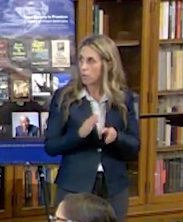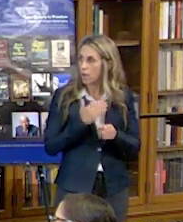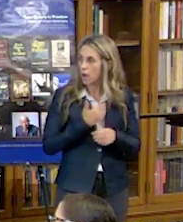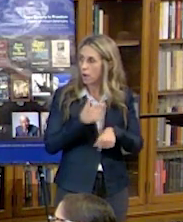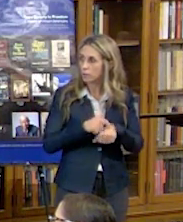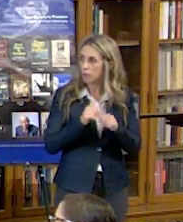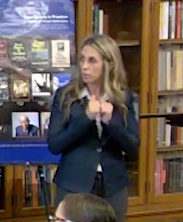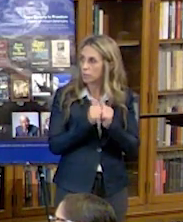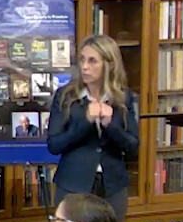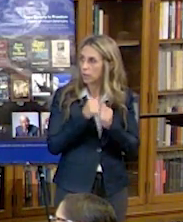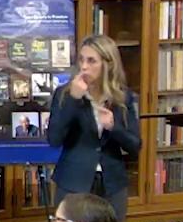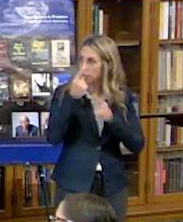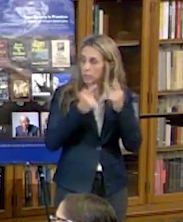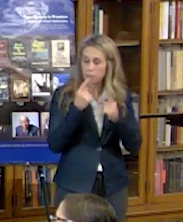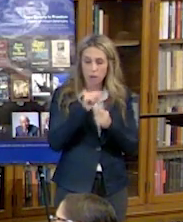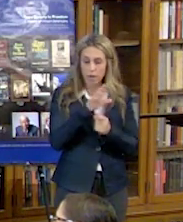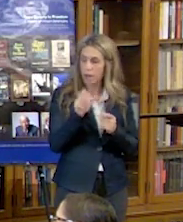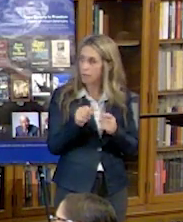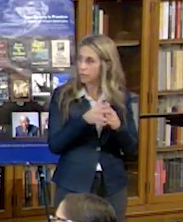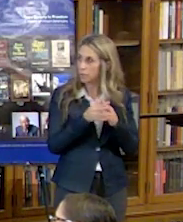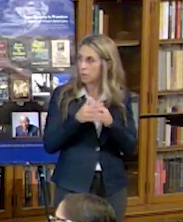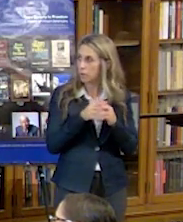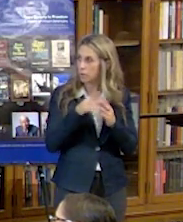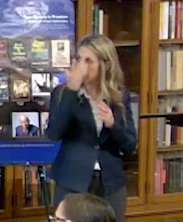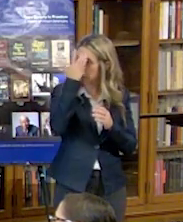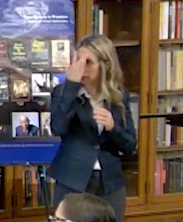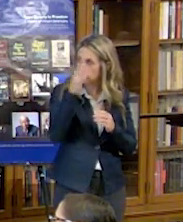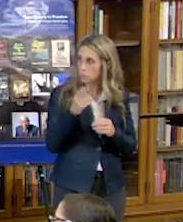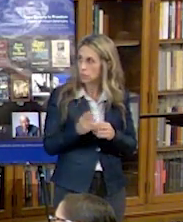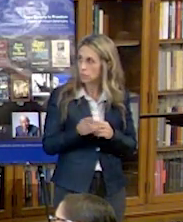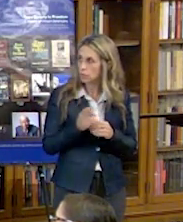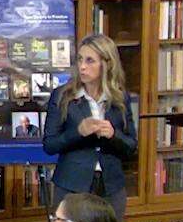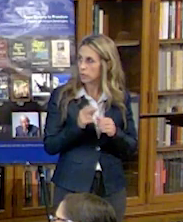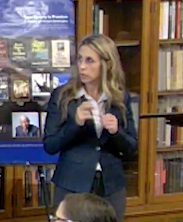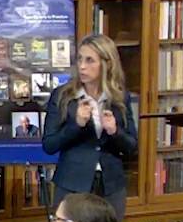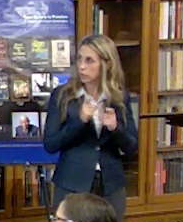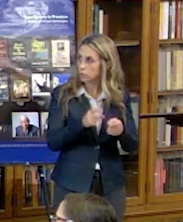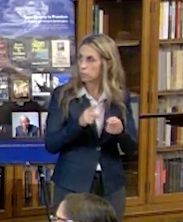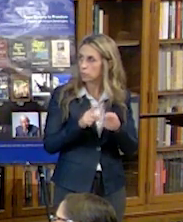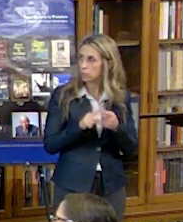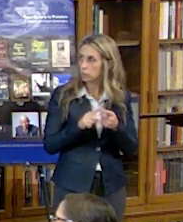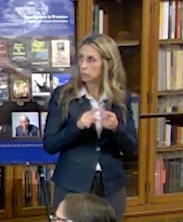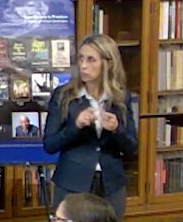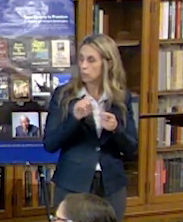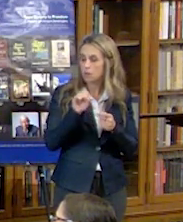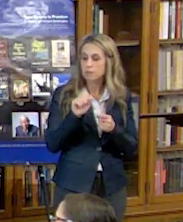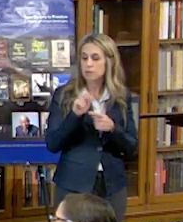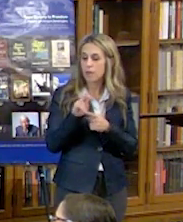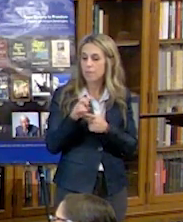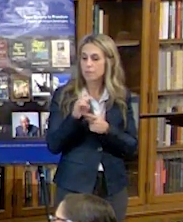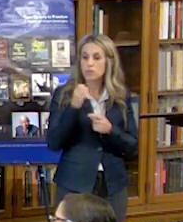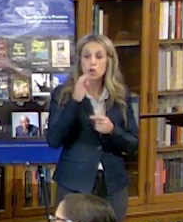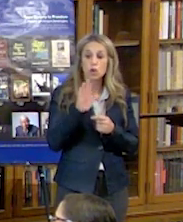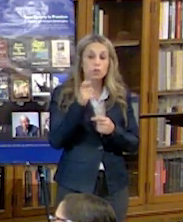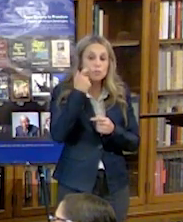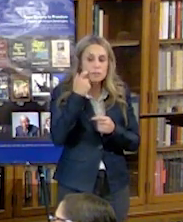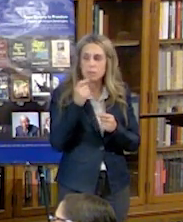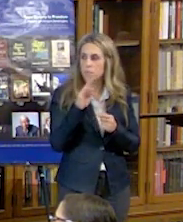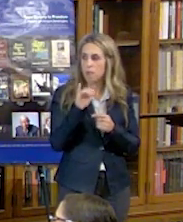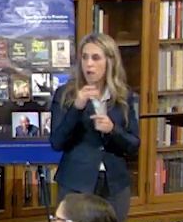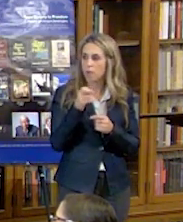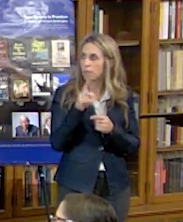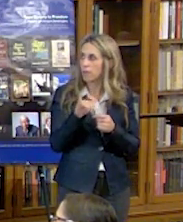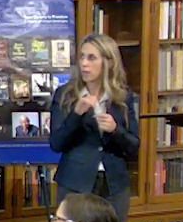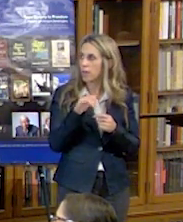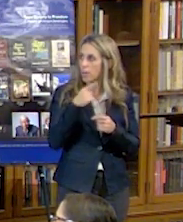time together thinking about African-American intellectual history contributed to Savage's recent biography on the